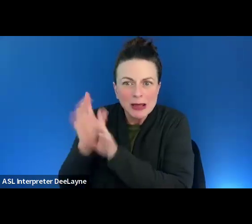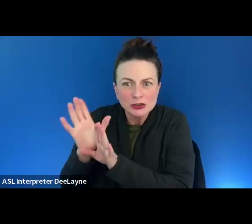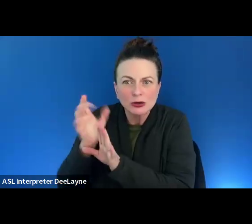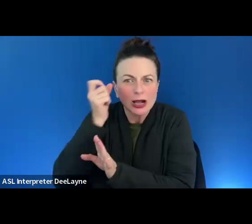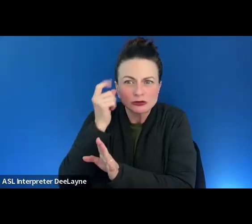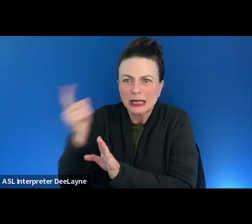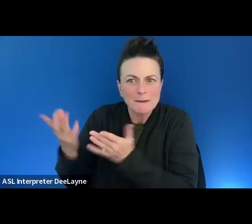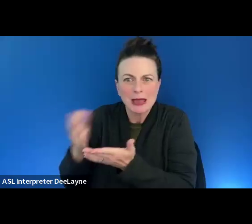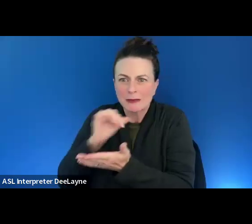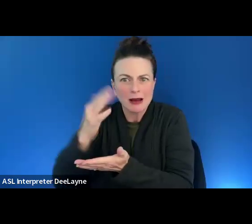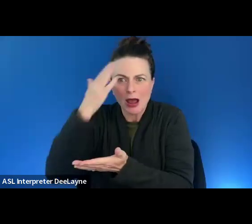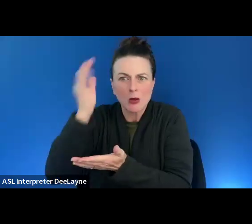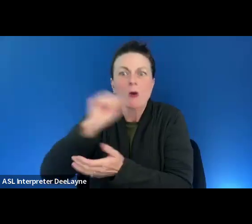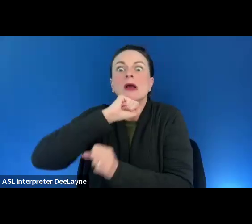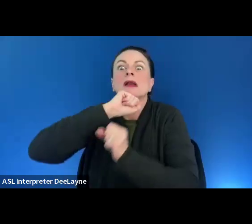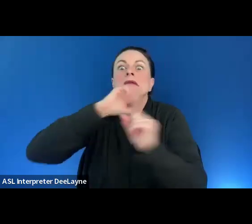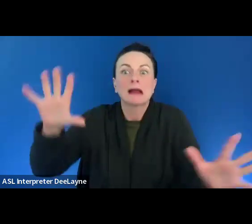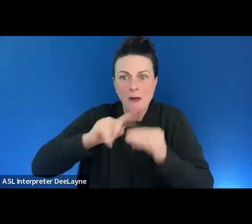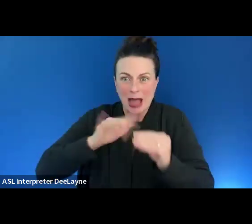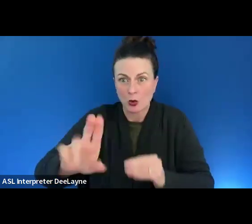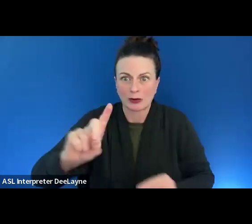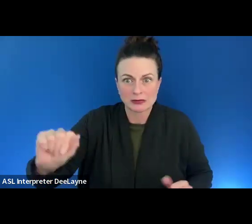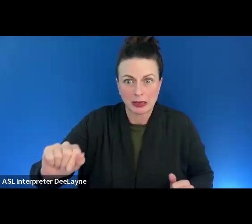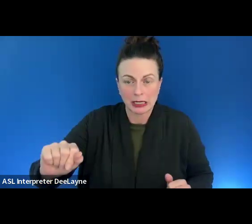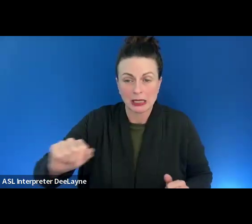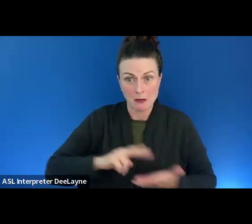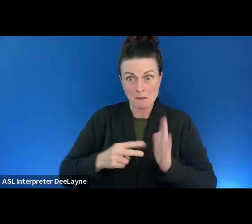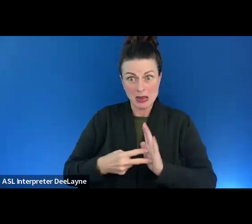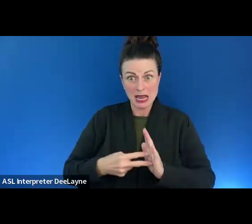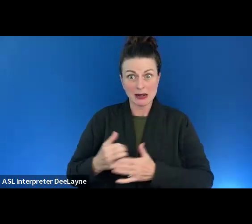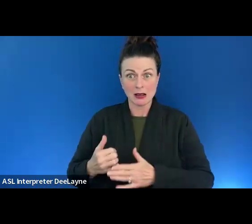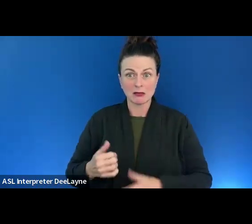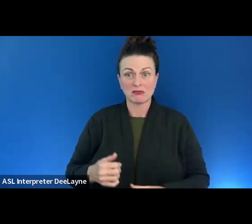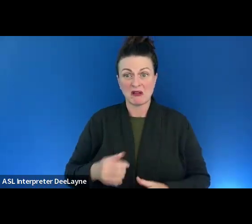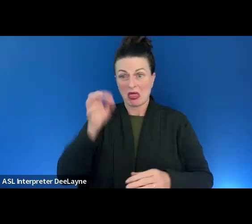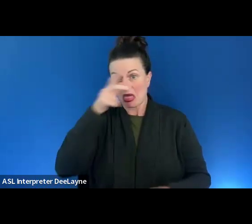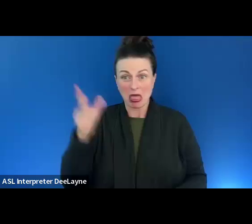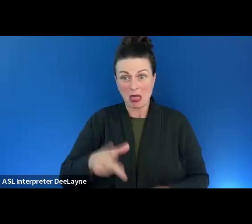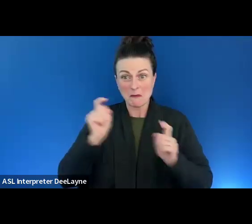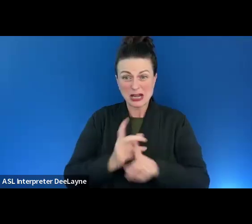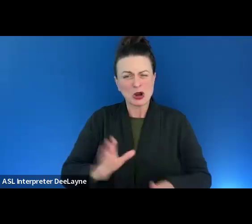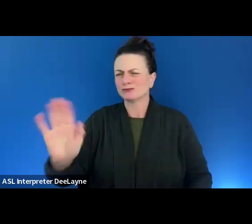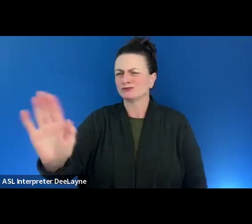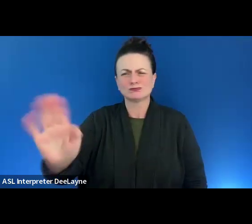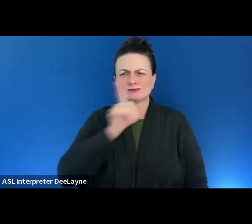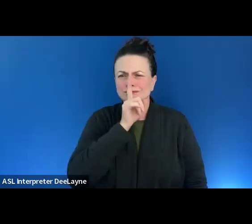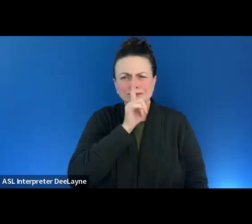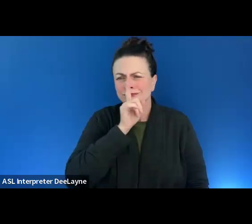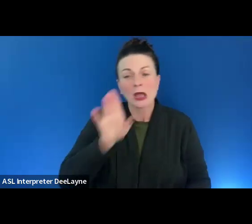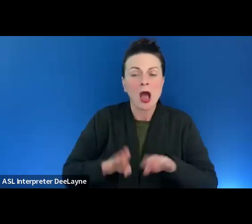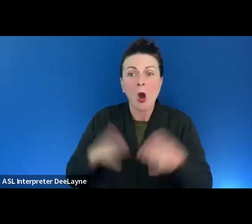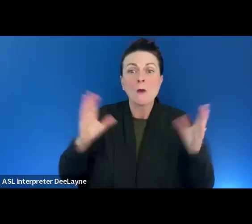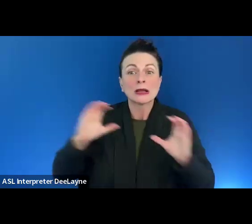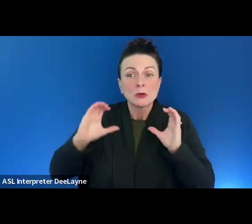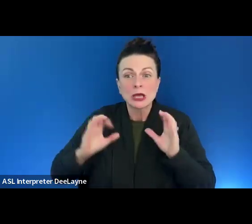understand that they may not know anything about your disability, but that doesn't mean they're not going to be a great mentor. So long as there's respect and open communication, you